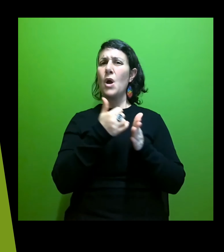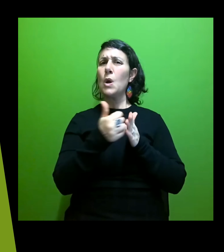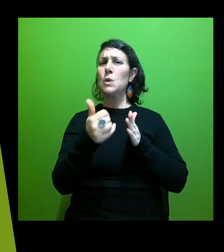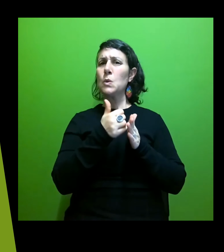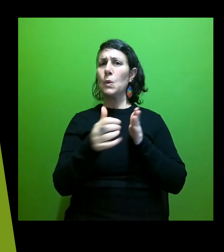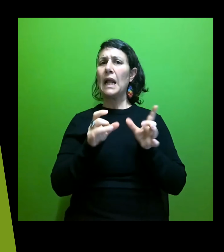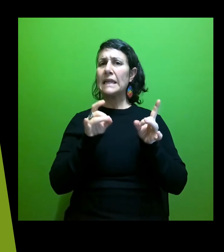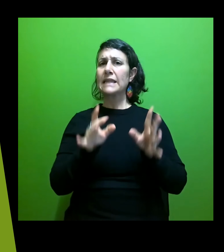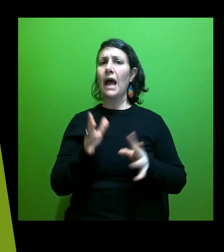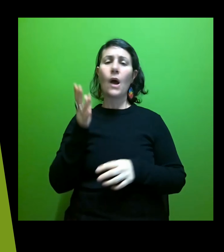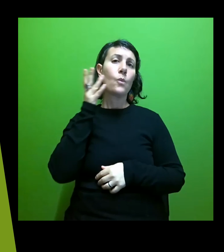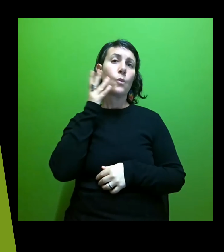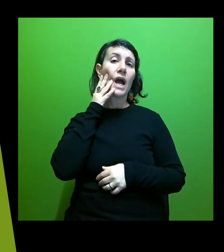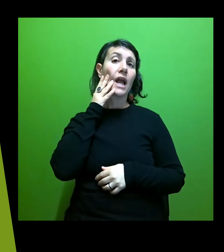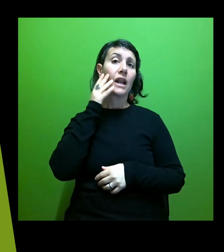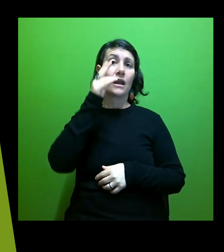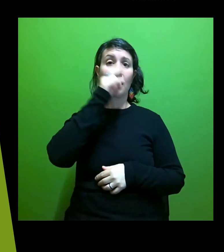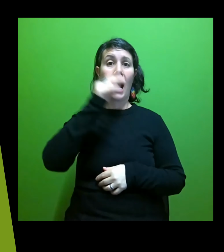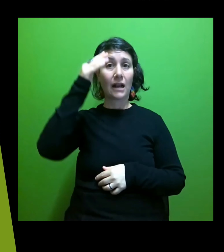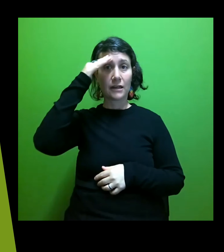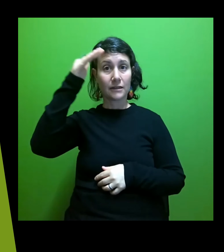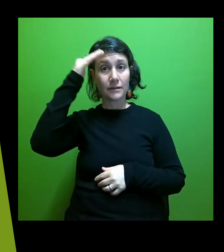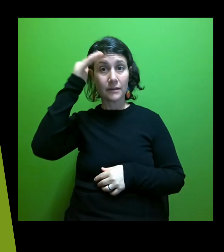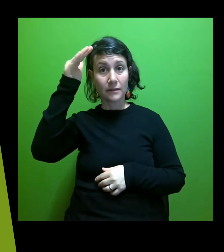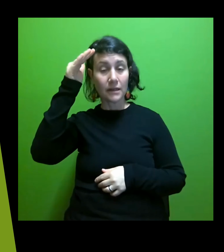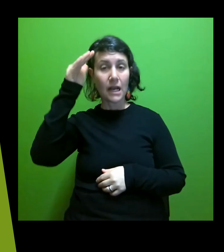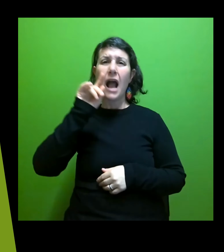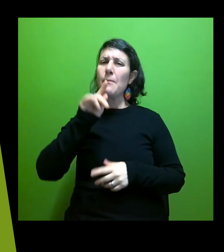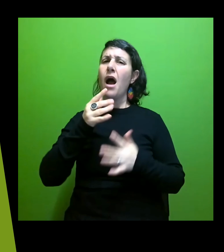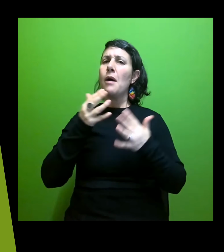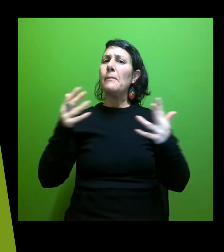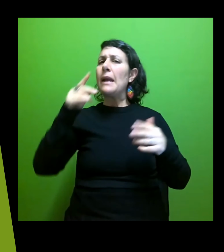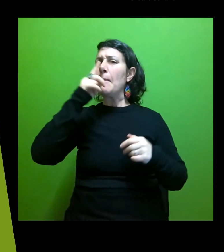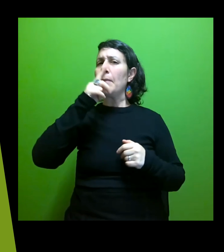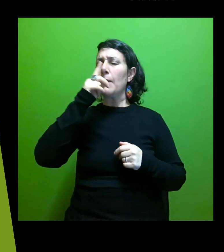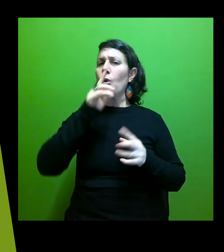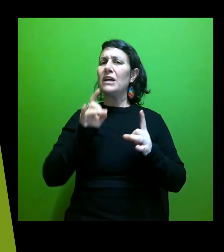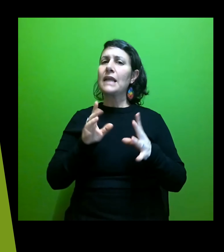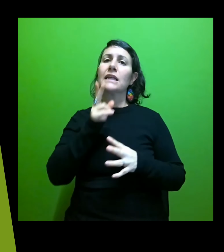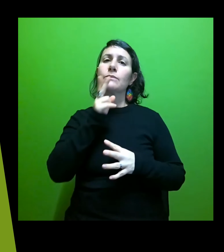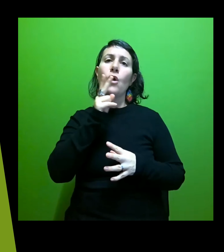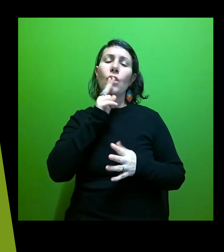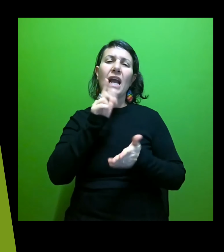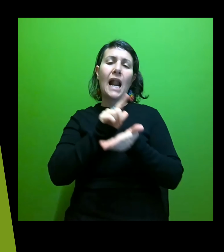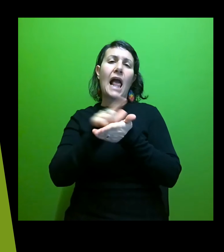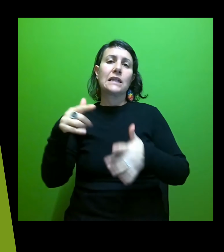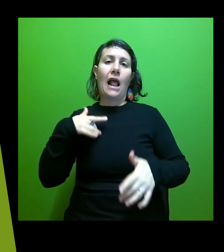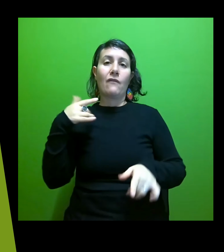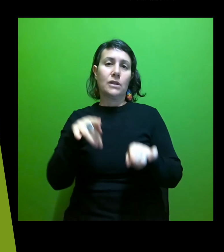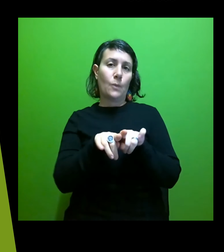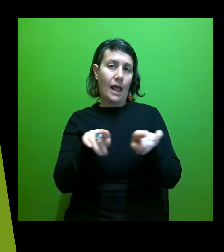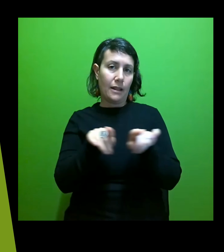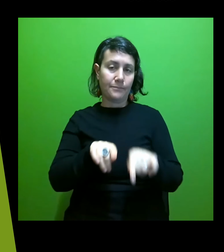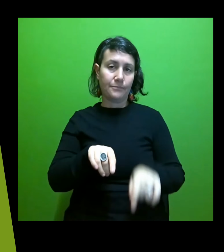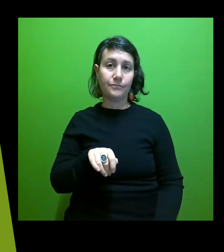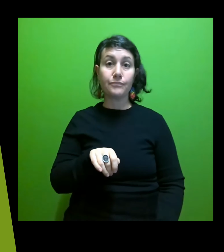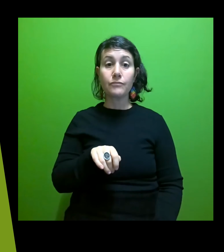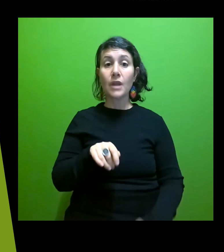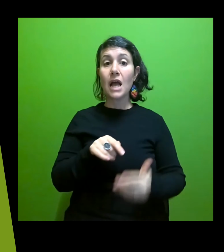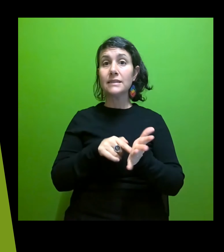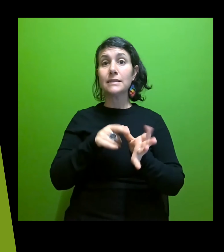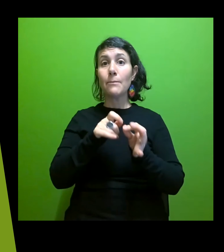primarily begins in adolescence, although many people take up tobacco later in life. Tobacco contains